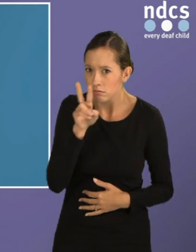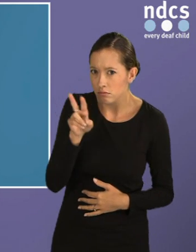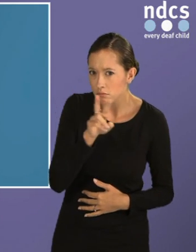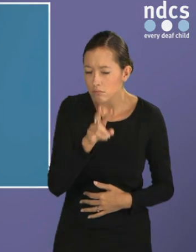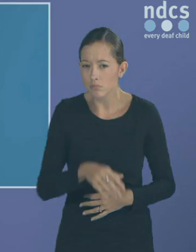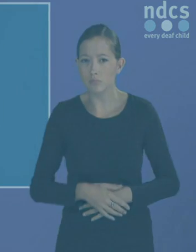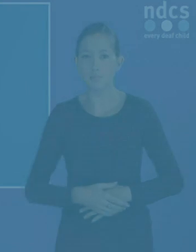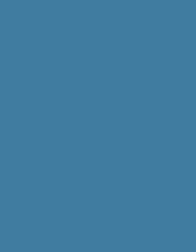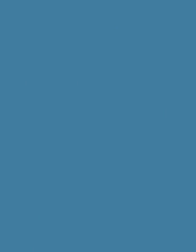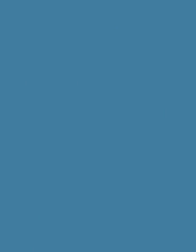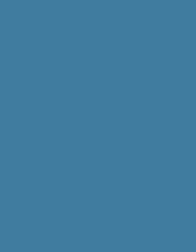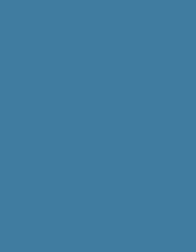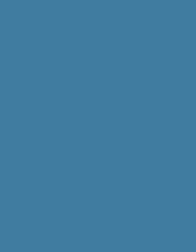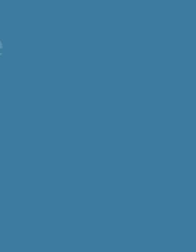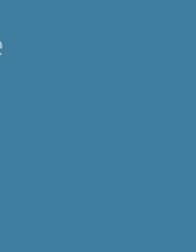watchful.